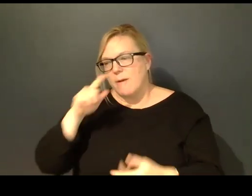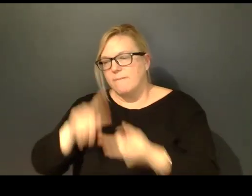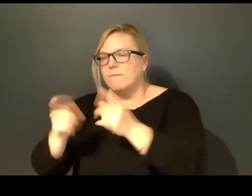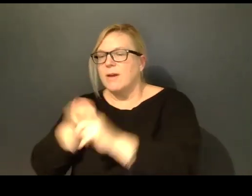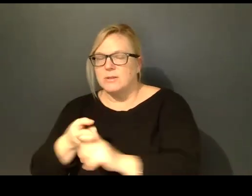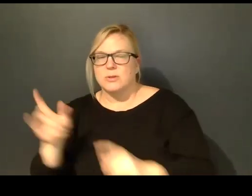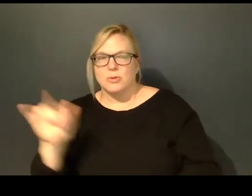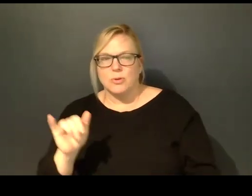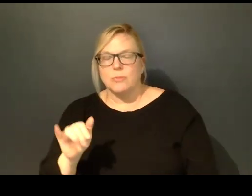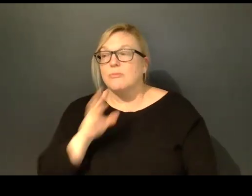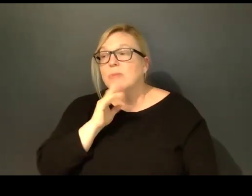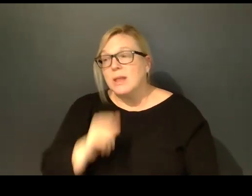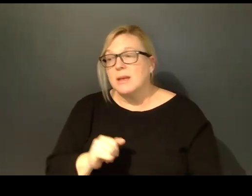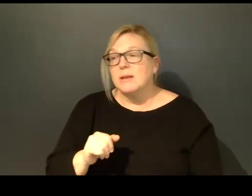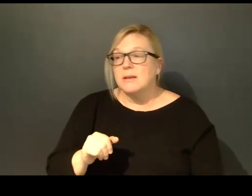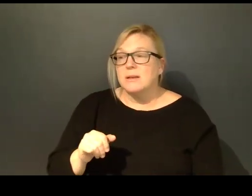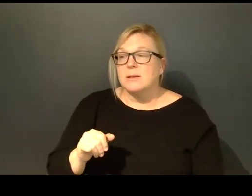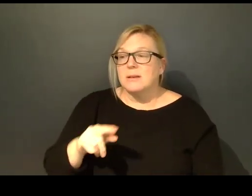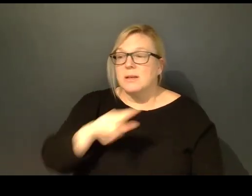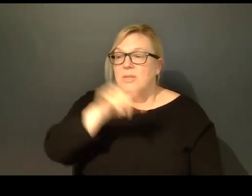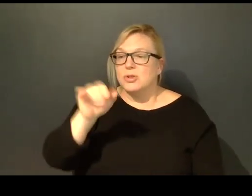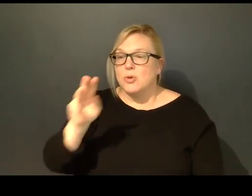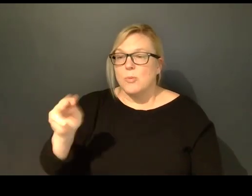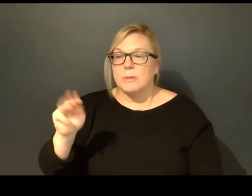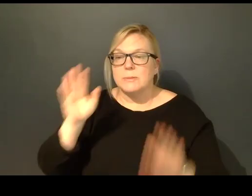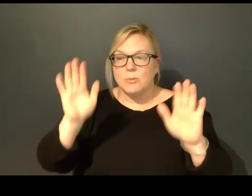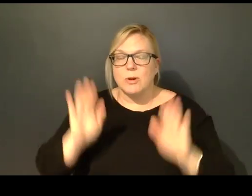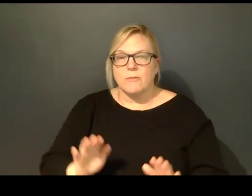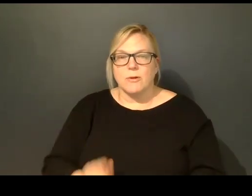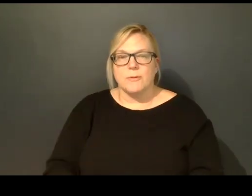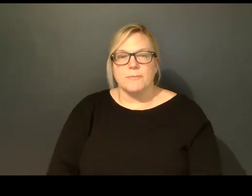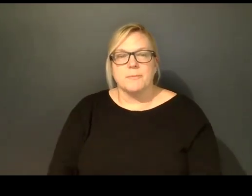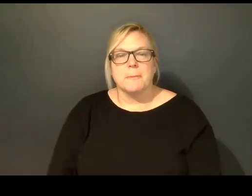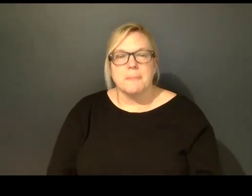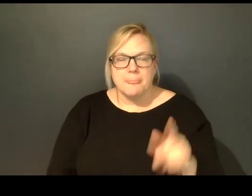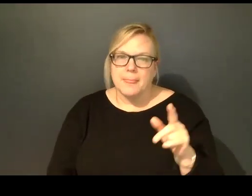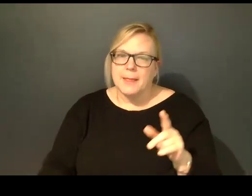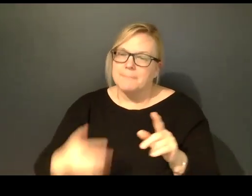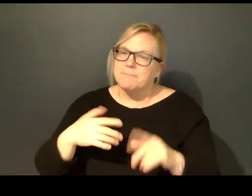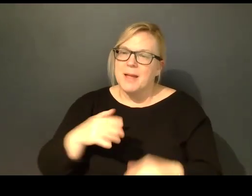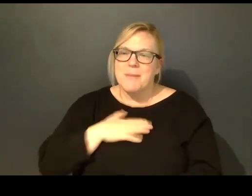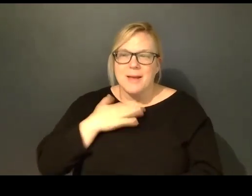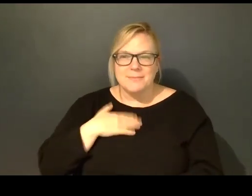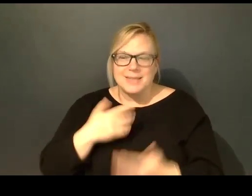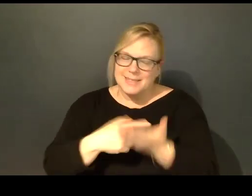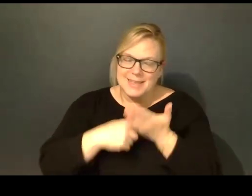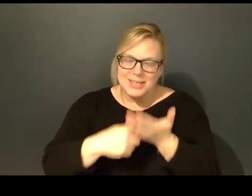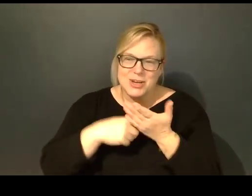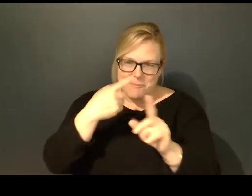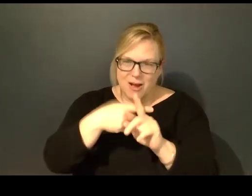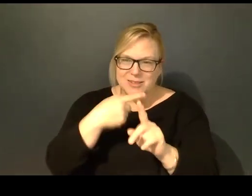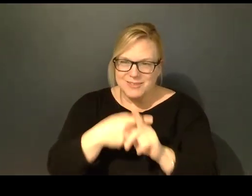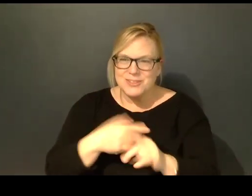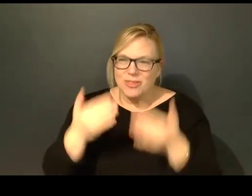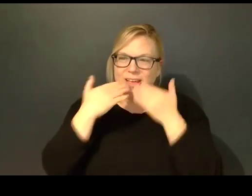been really good. Okay. Yeah. I'm very happy that our positive discussion led us to a silver lining for COVID. That's really positive. So thank you for